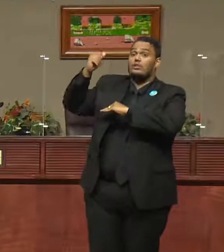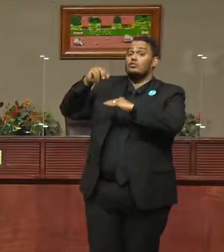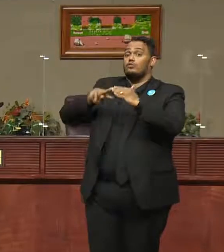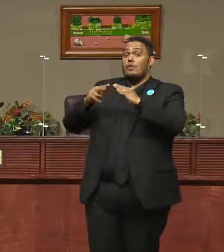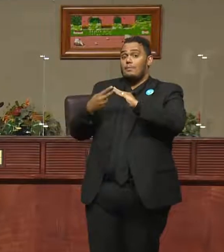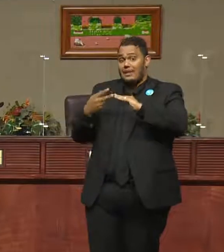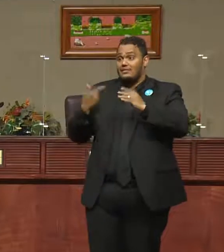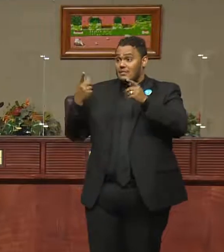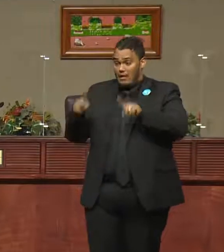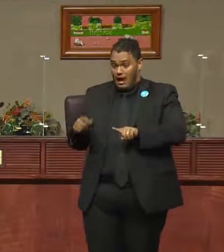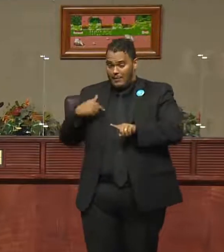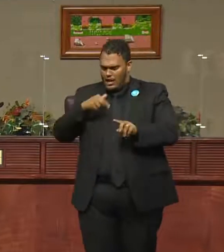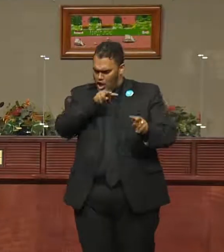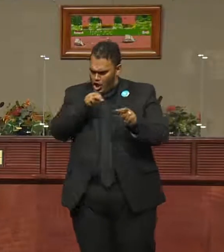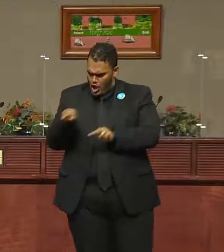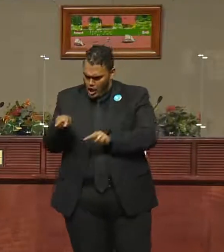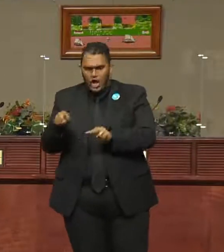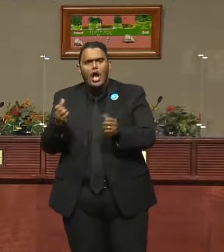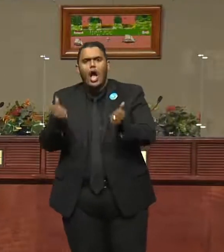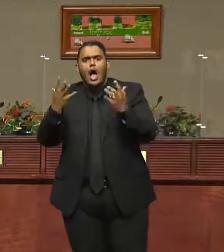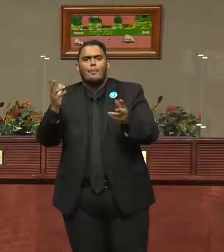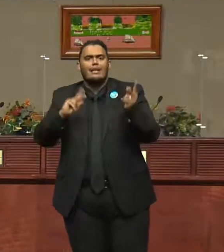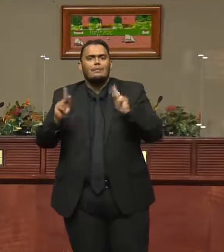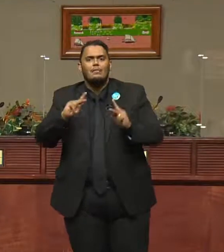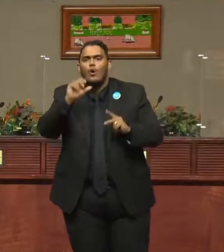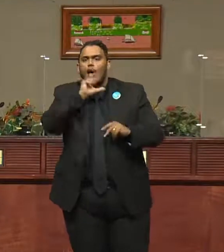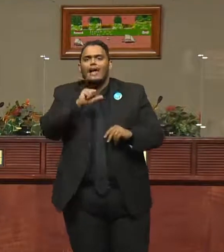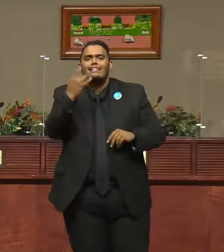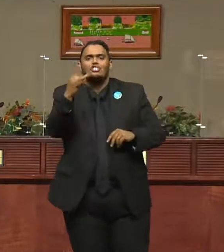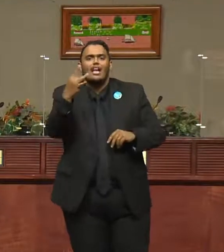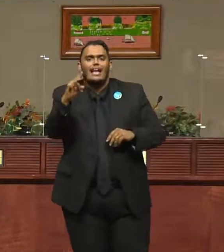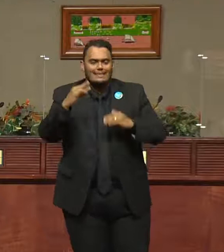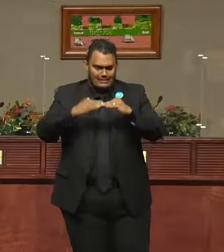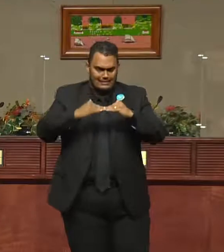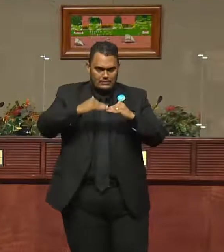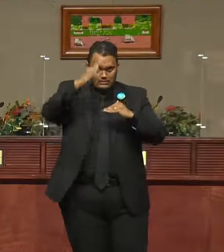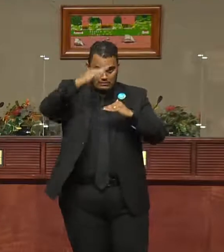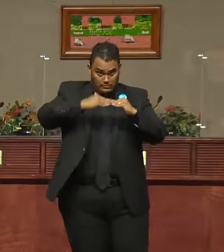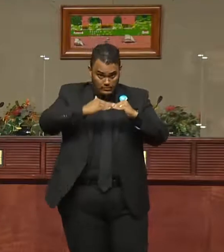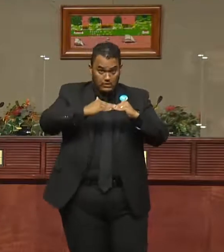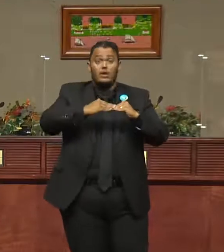over 18 that have been vaccinated, the percentage goes up to